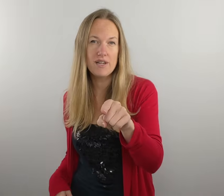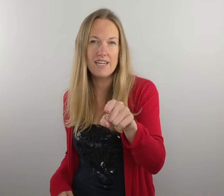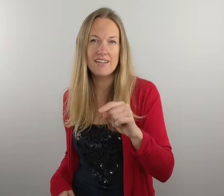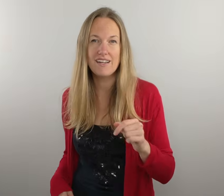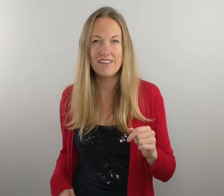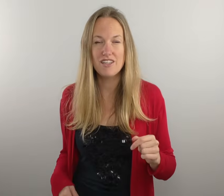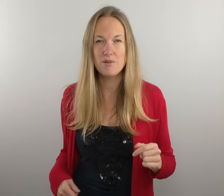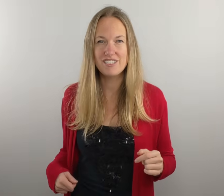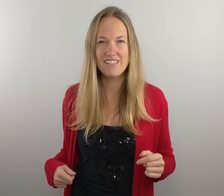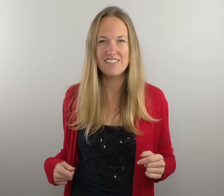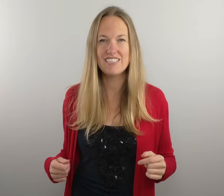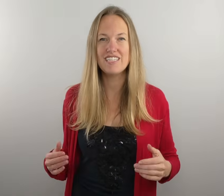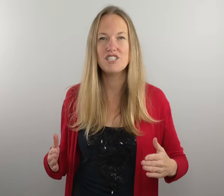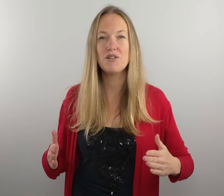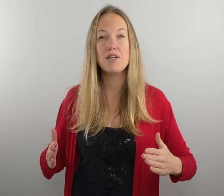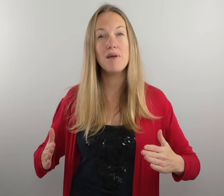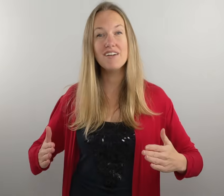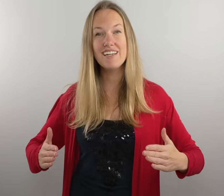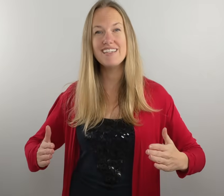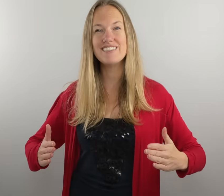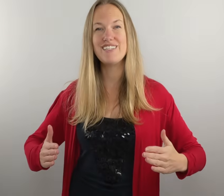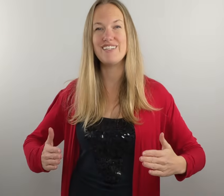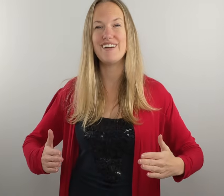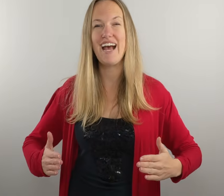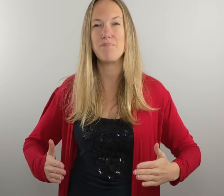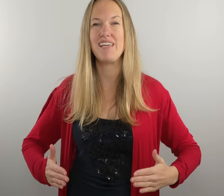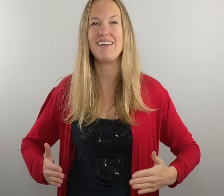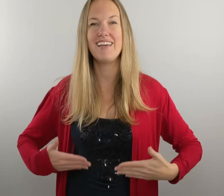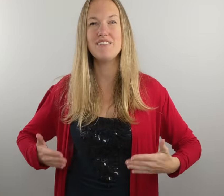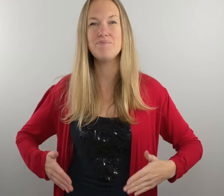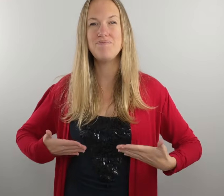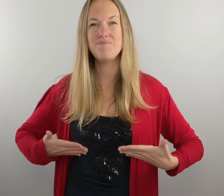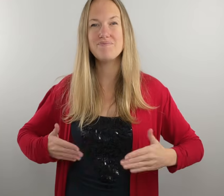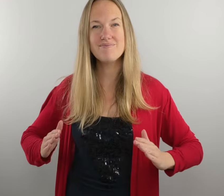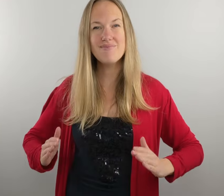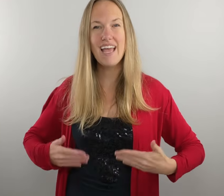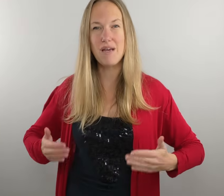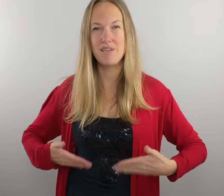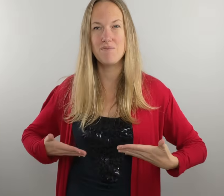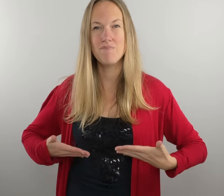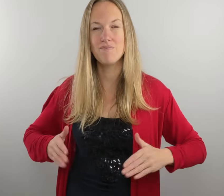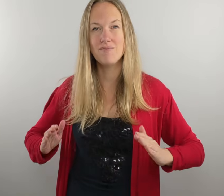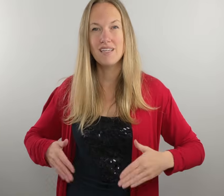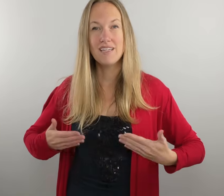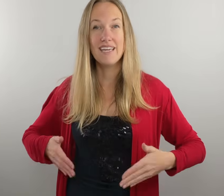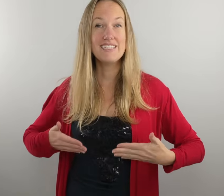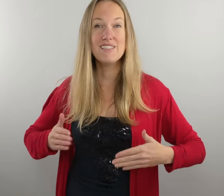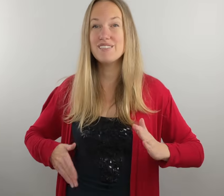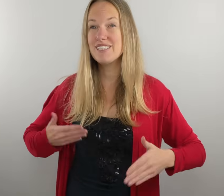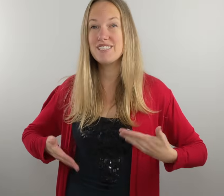at the other person that you're singing to, and merry is good or happy, okay? Happy. Occasionally you'll see someone